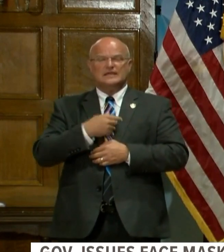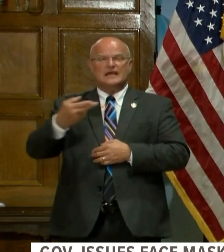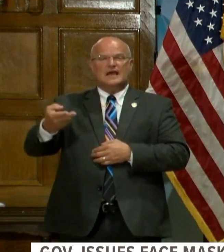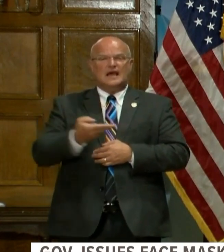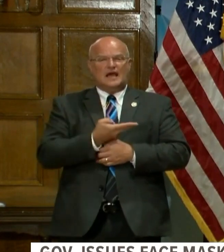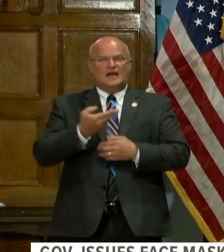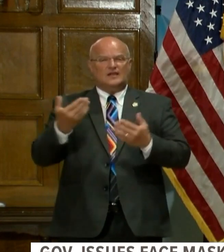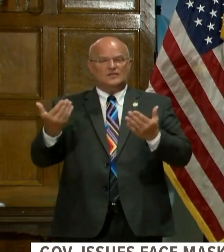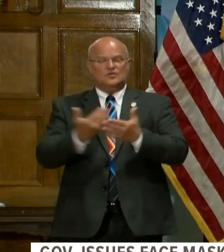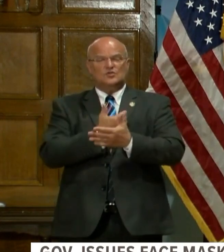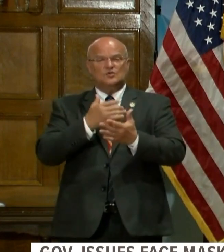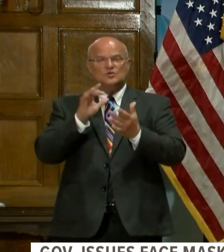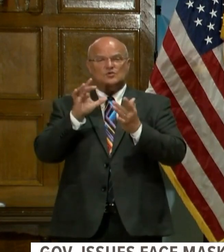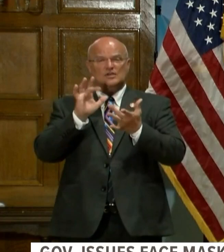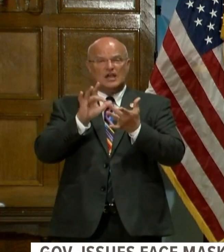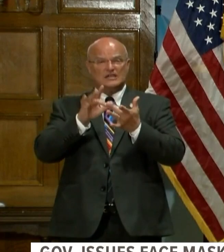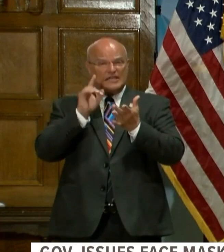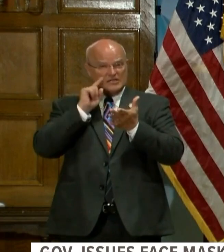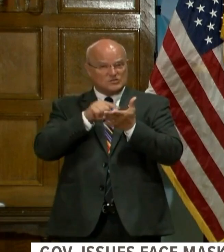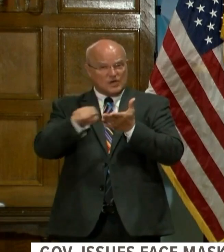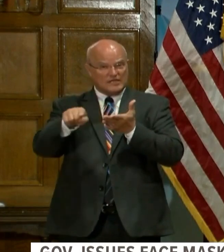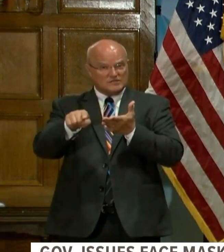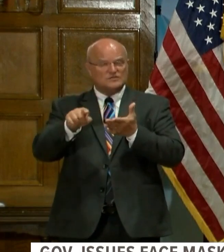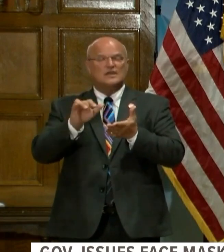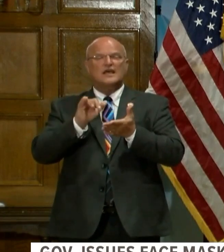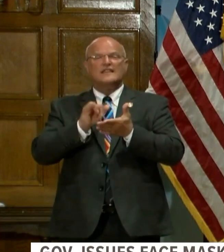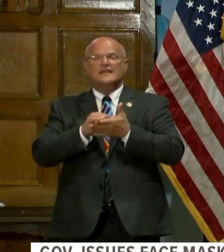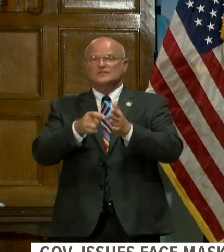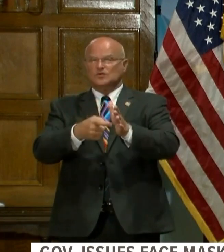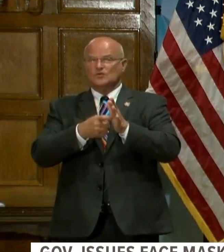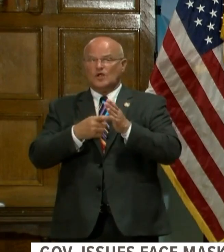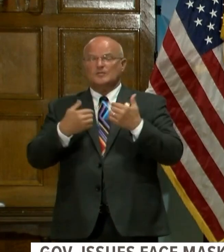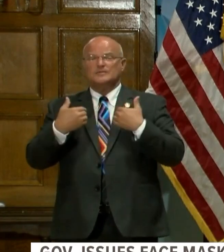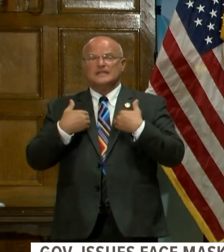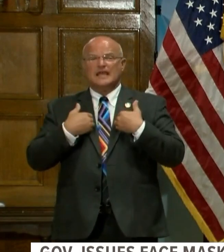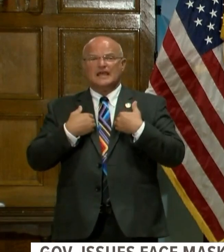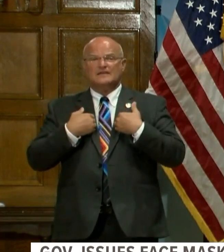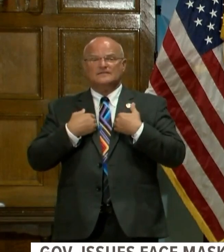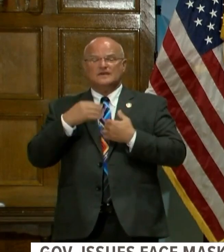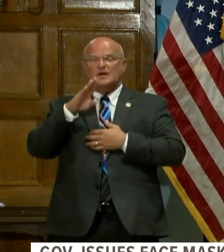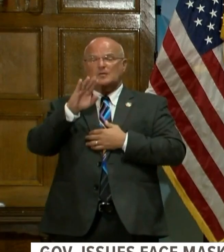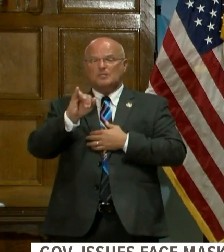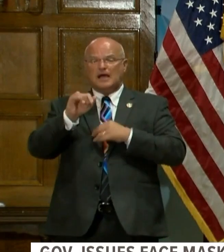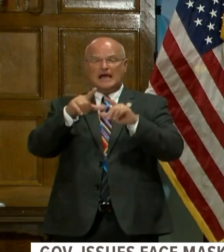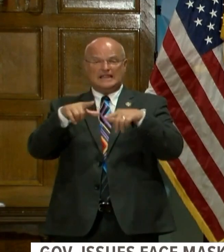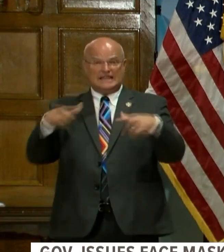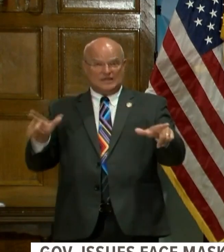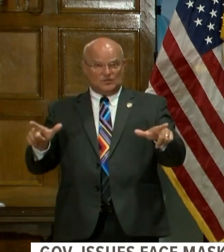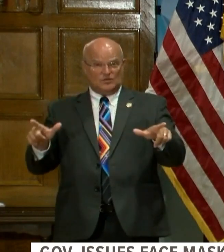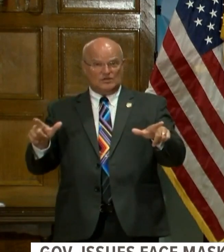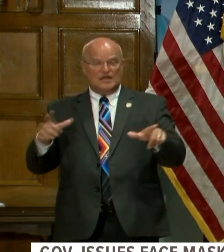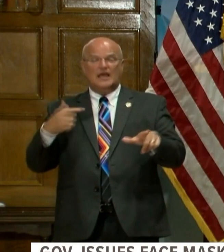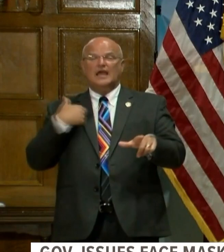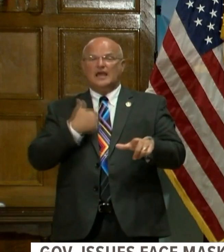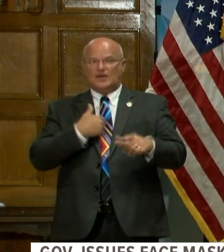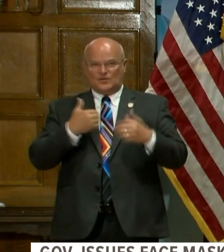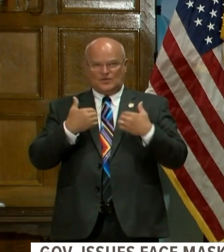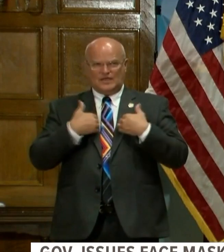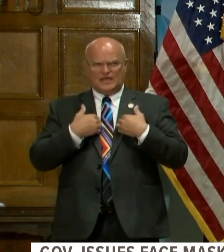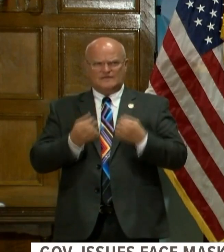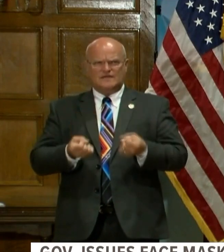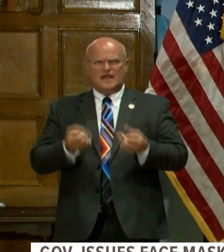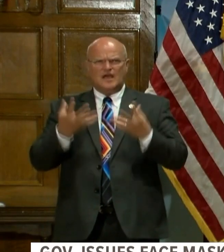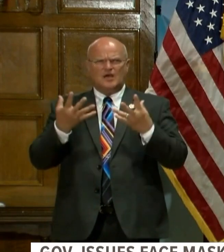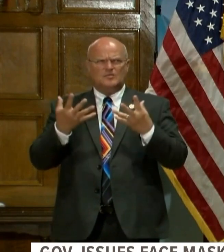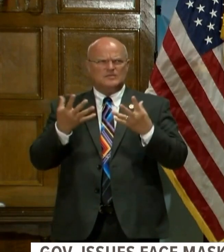new contact tracers, that it was a requirement to have bilingual. And we have, how many